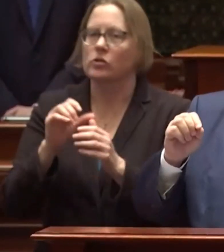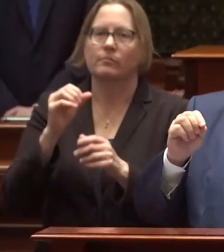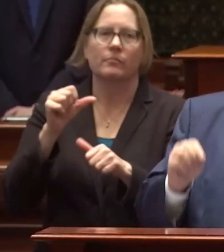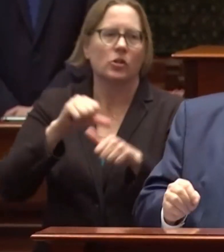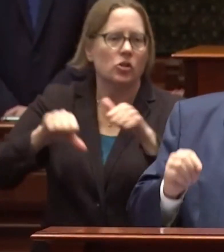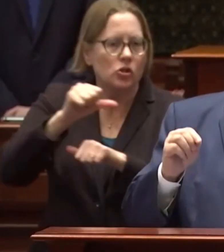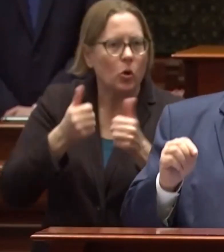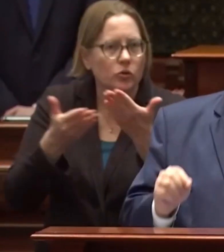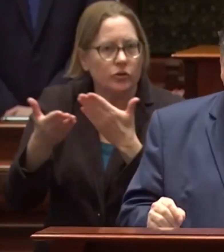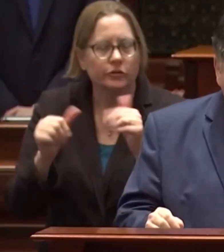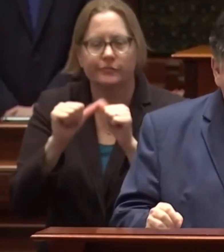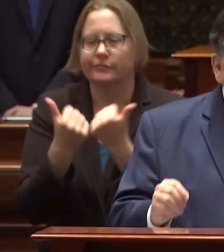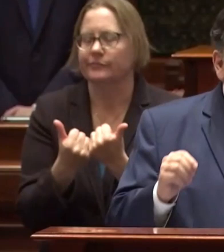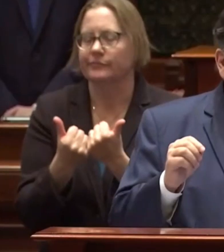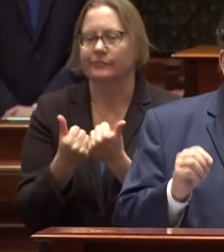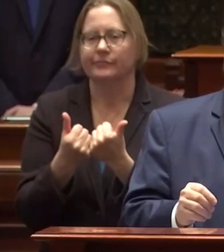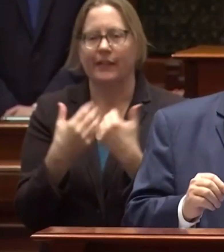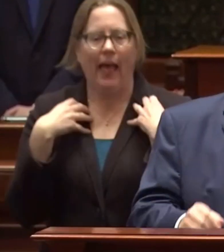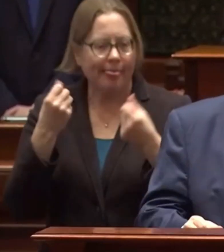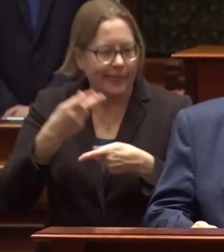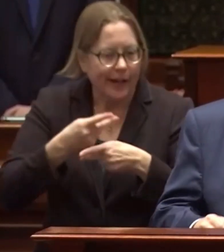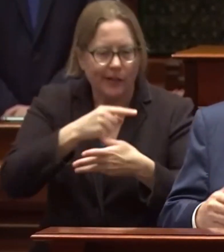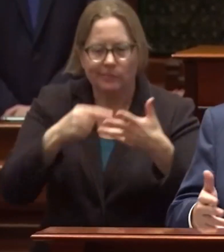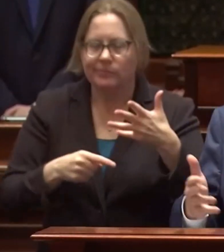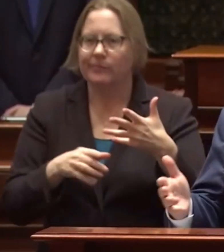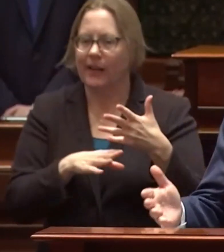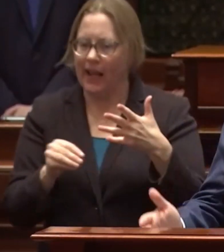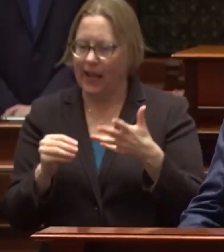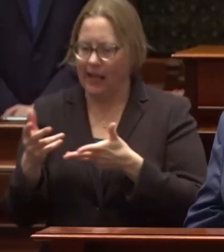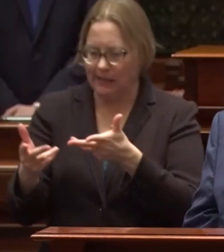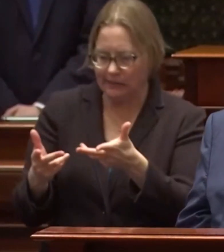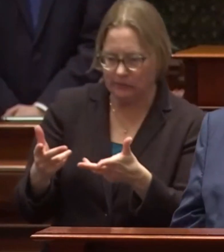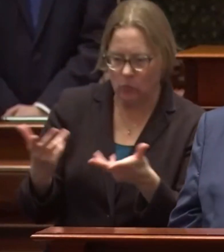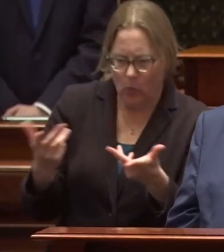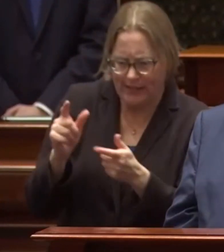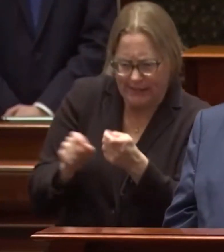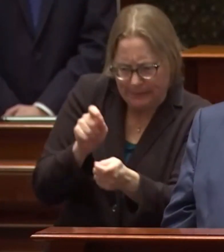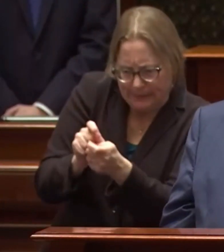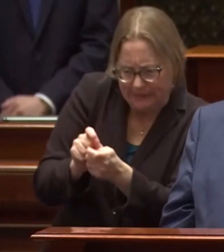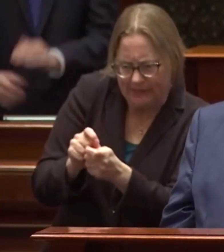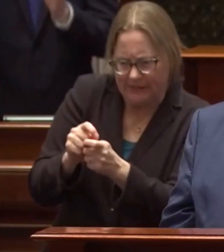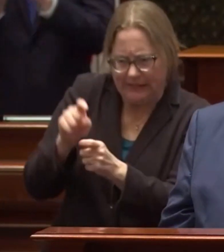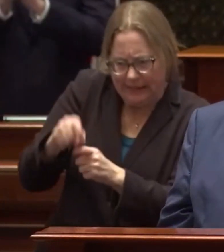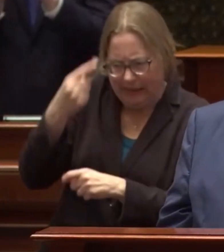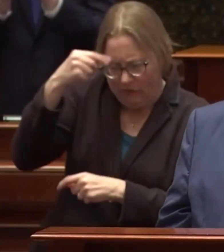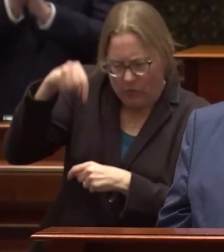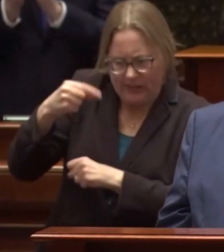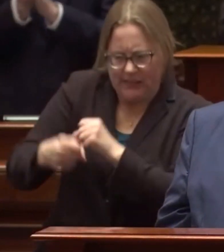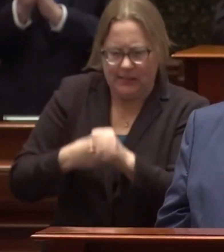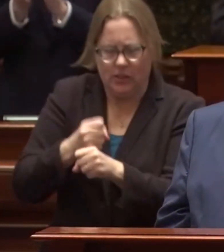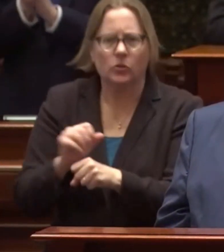healthcare, while addressing the immediate and unique needs of the coming fiscal year.